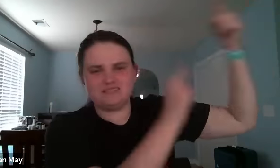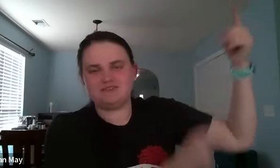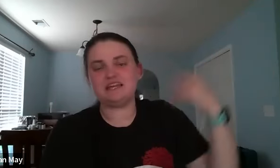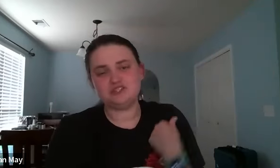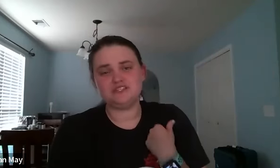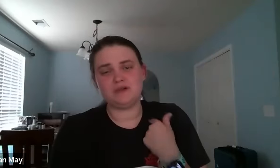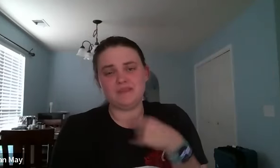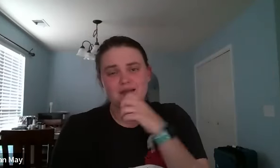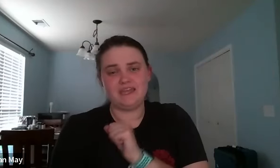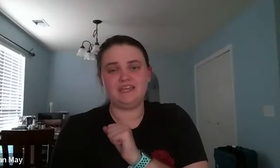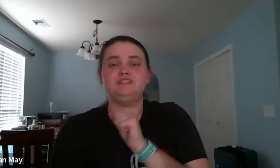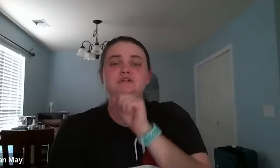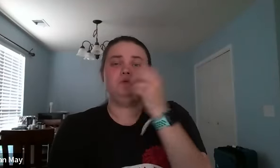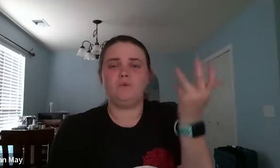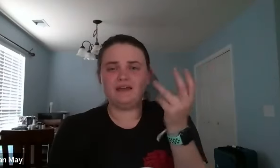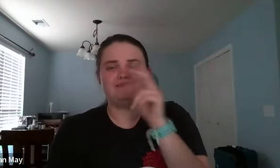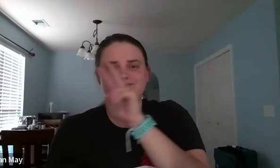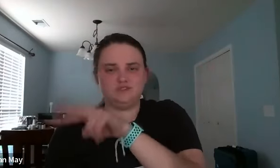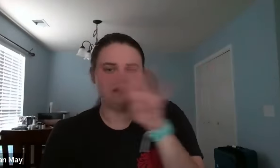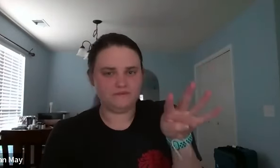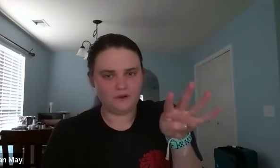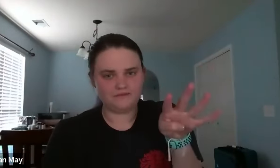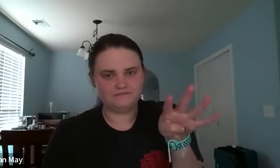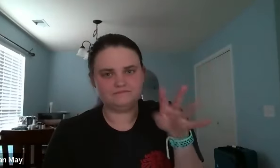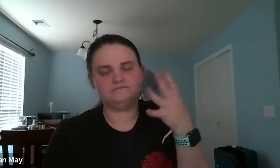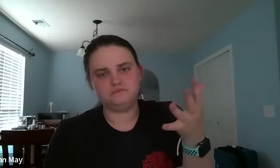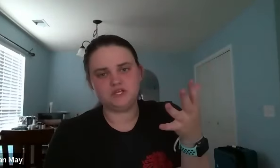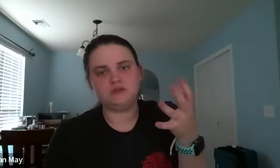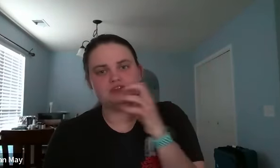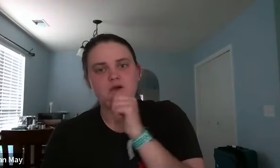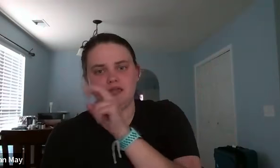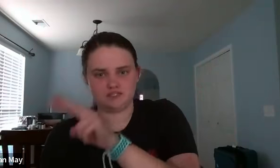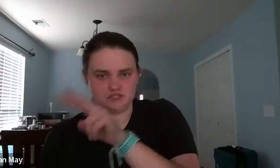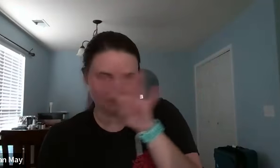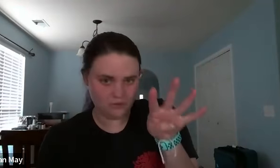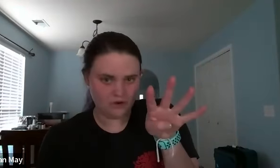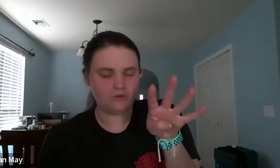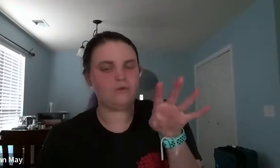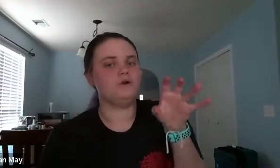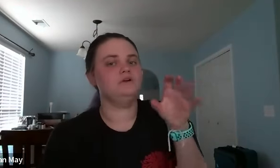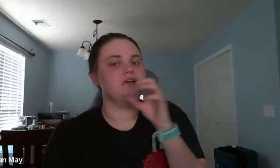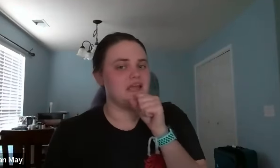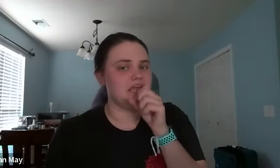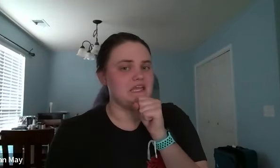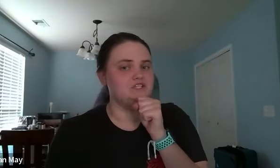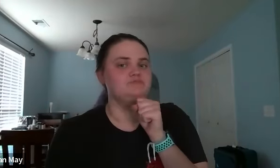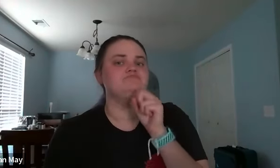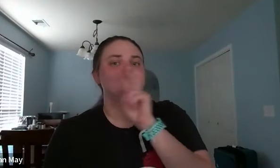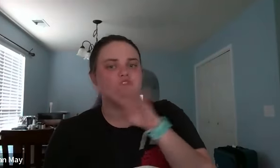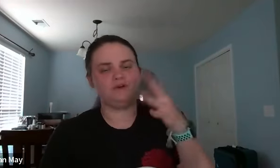because I usually do. I'm like, I'm age what 24, but you can go age 24 or age 2. It